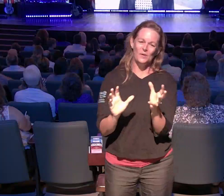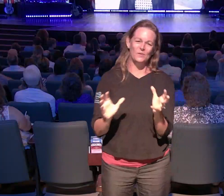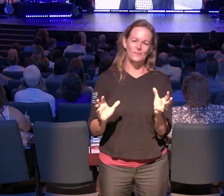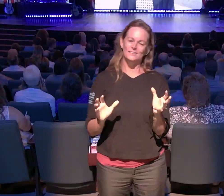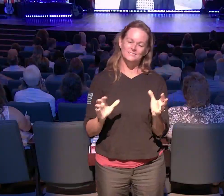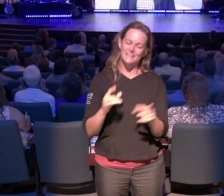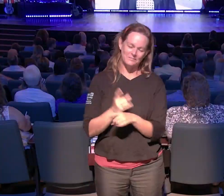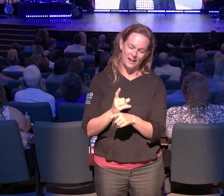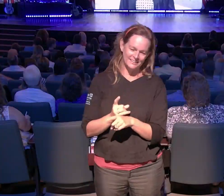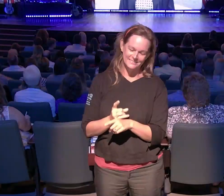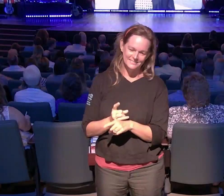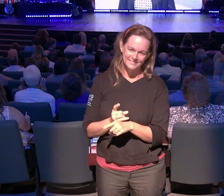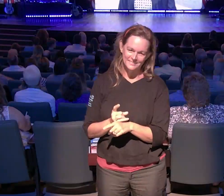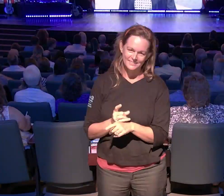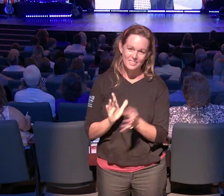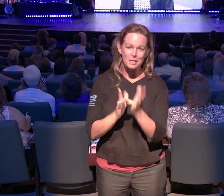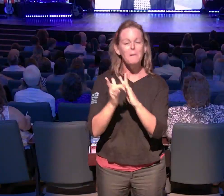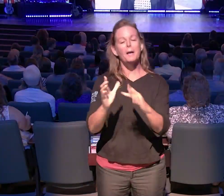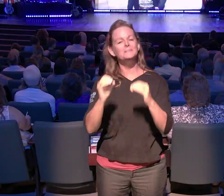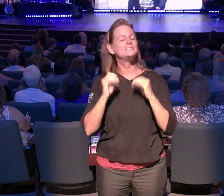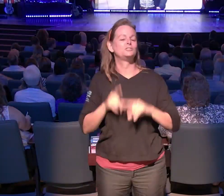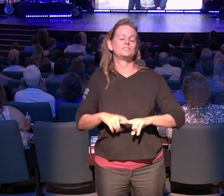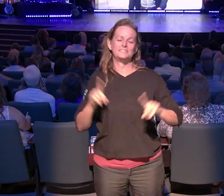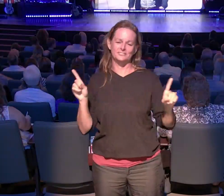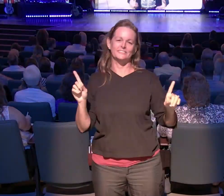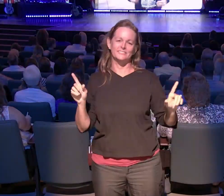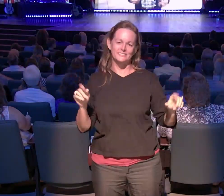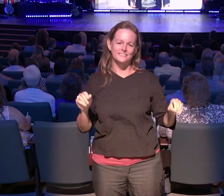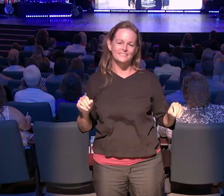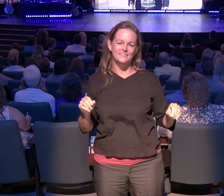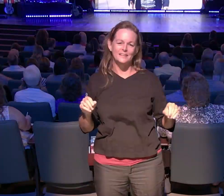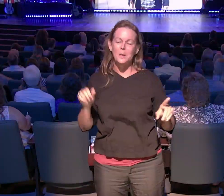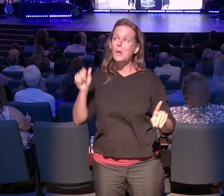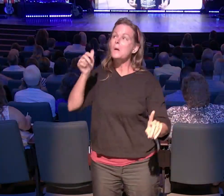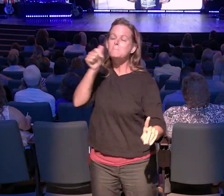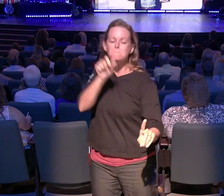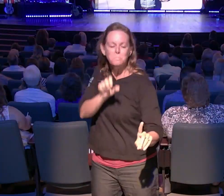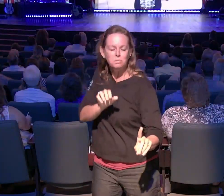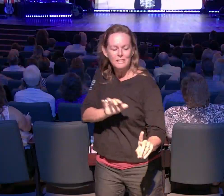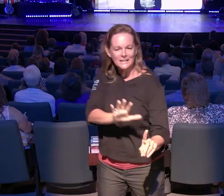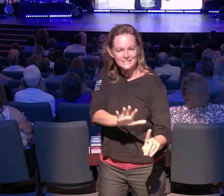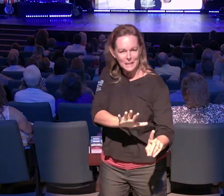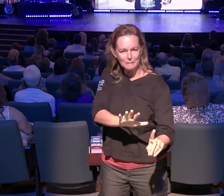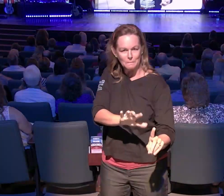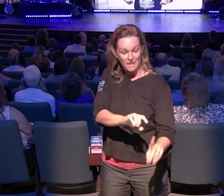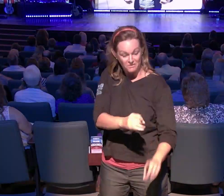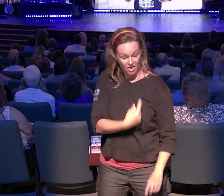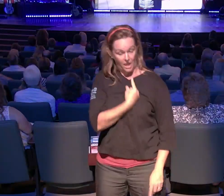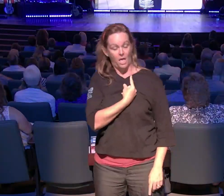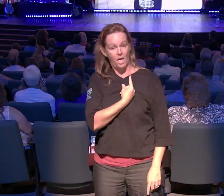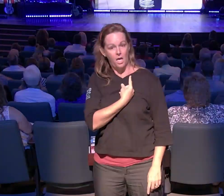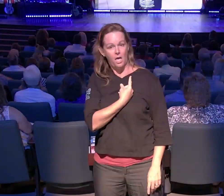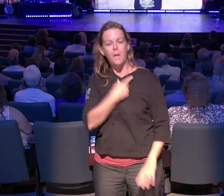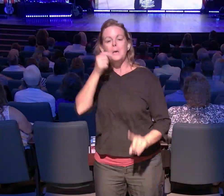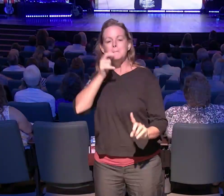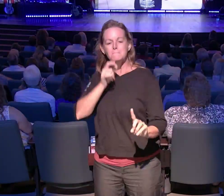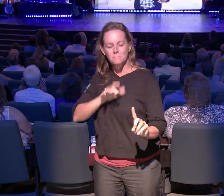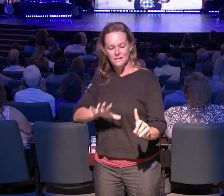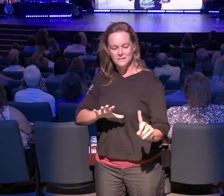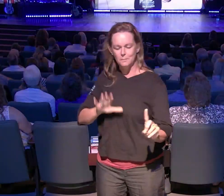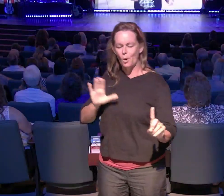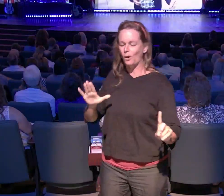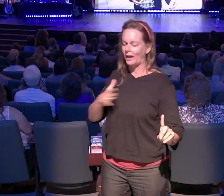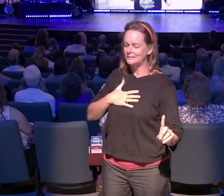I don't think that's what Jesus means in that passage. Jesus says, bless them. That means I speak their name and I pray that God would send